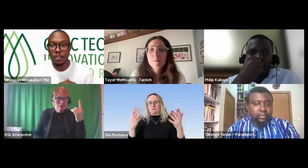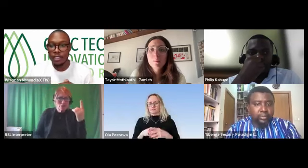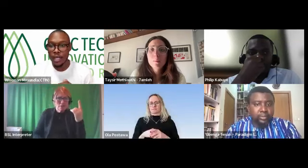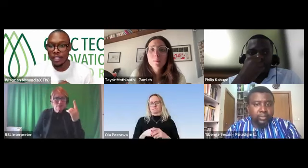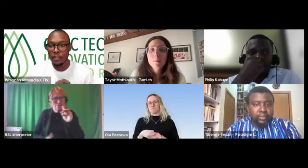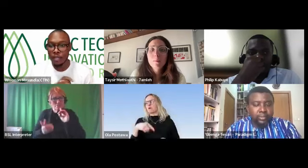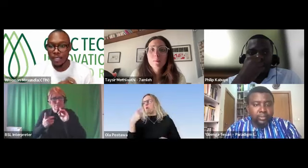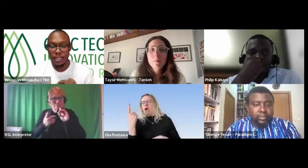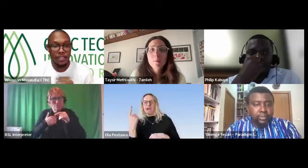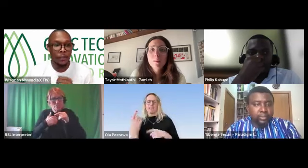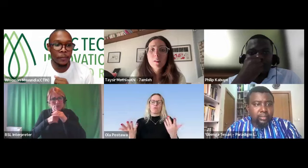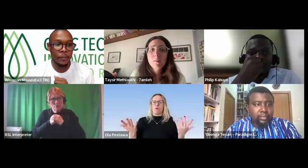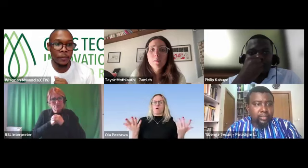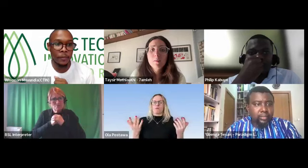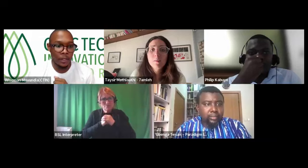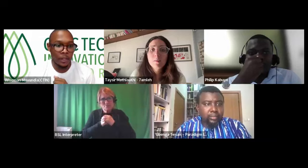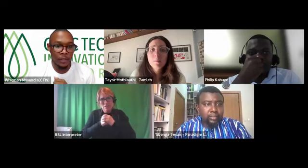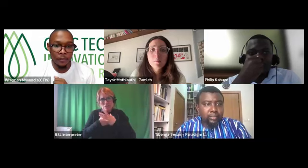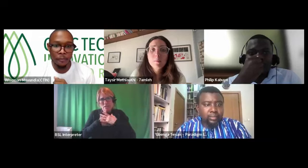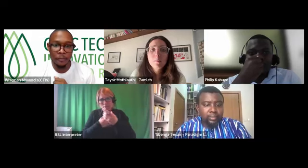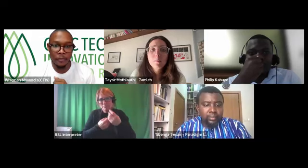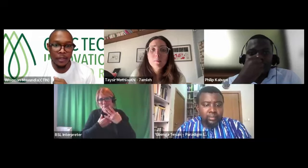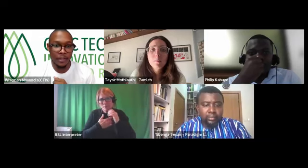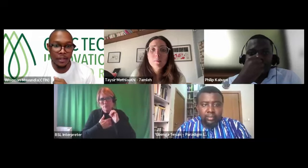to hear your thoughts as speakers.